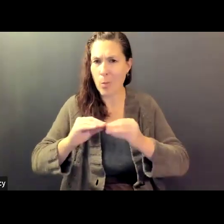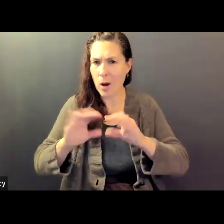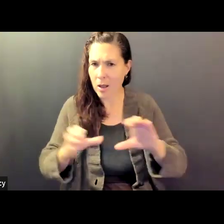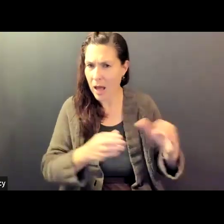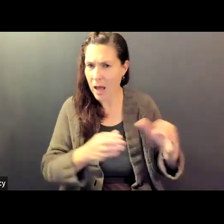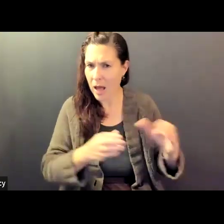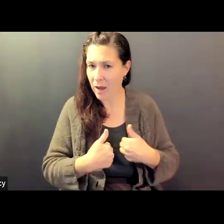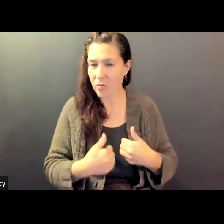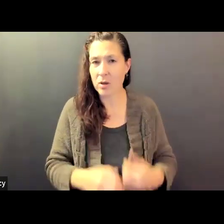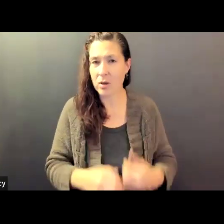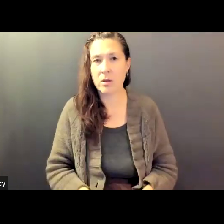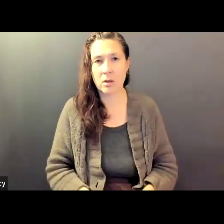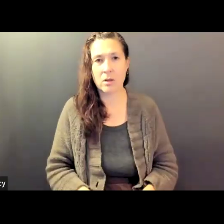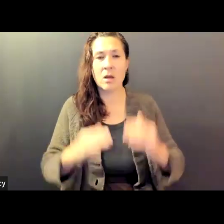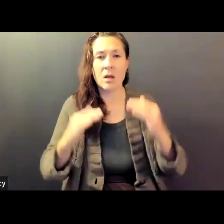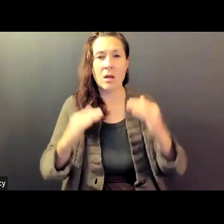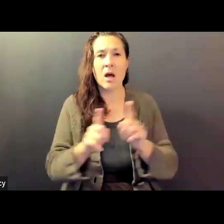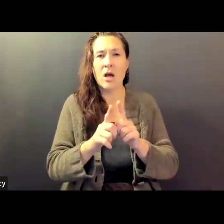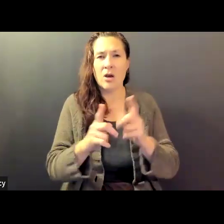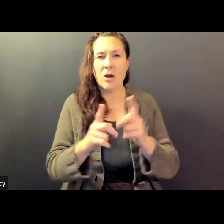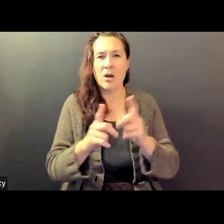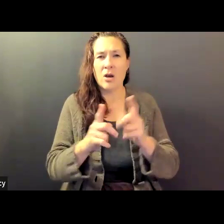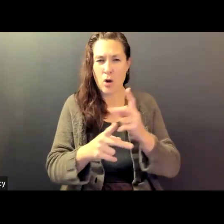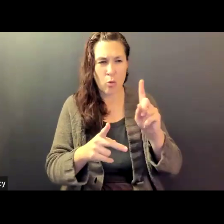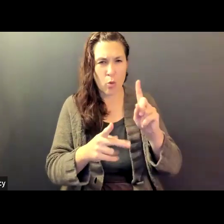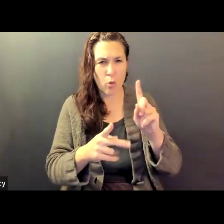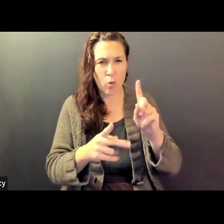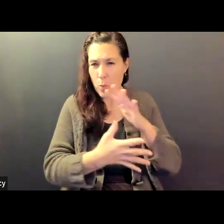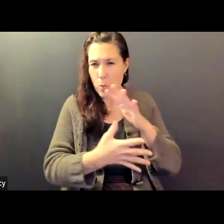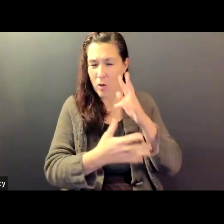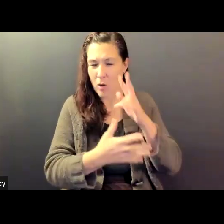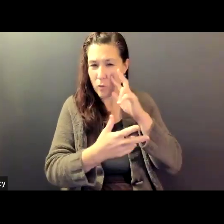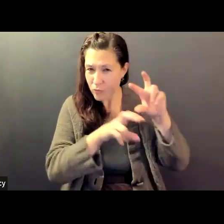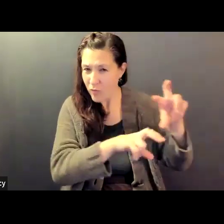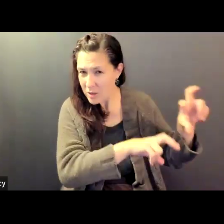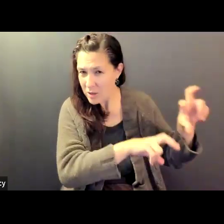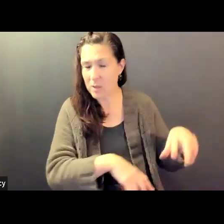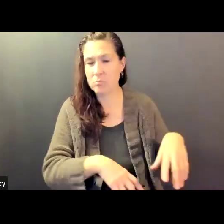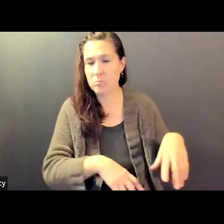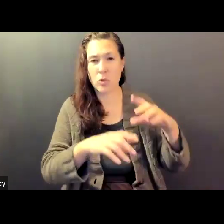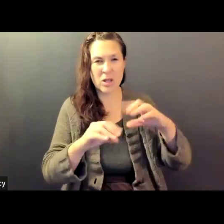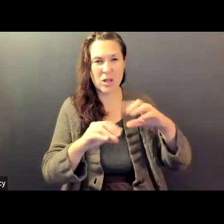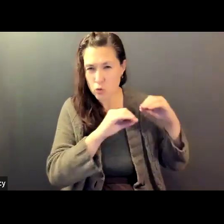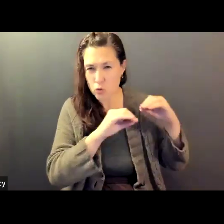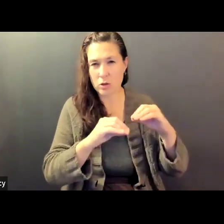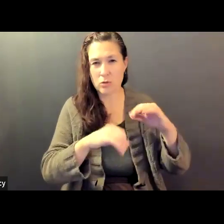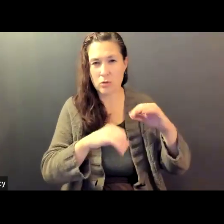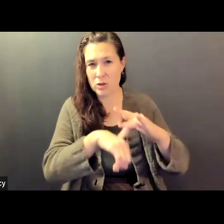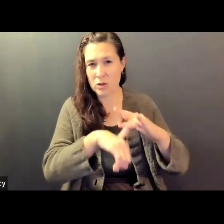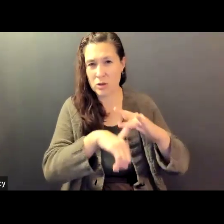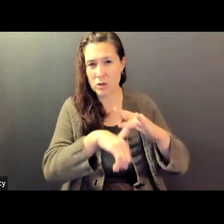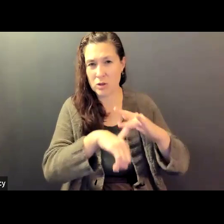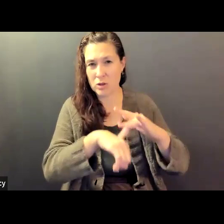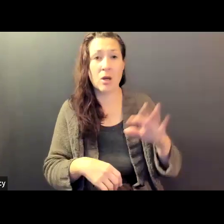then prioritized new investments in instructional resources. For FY26, as we're trying to stabilize,